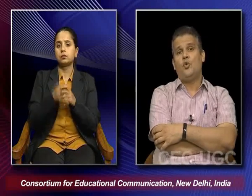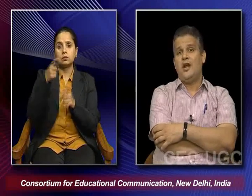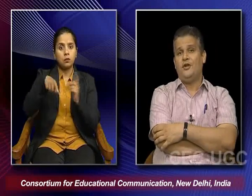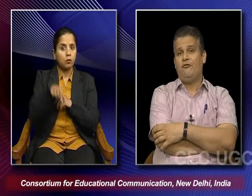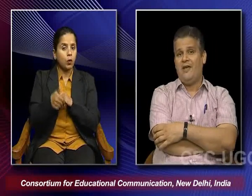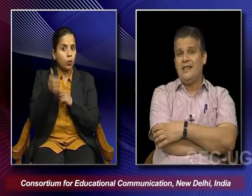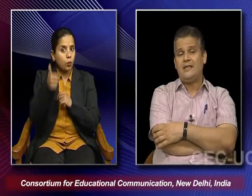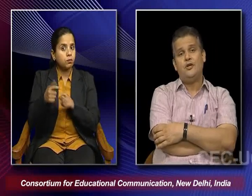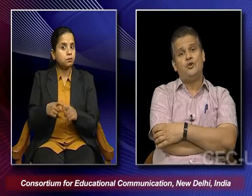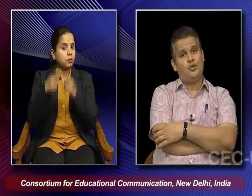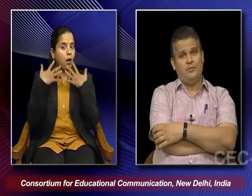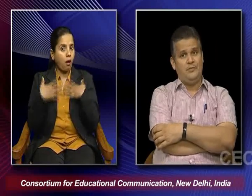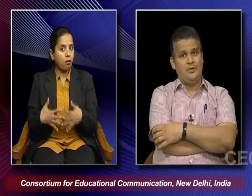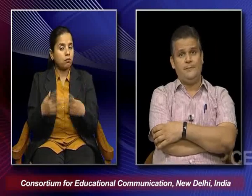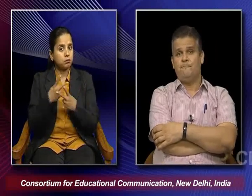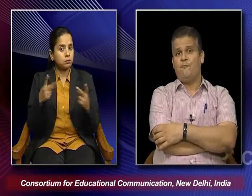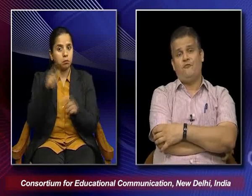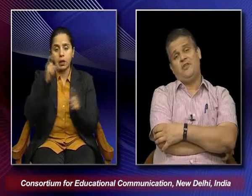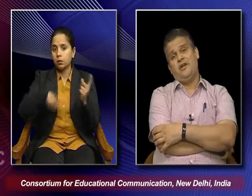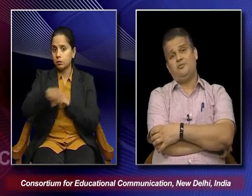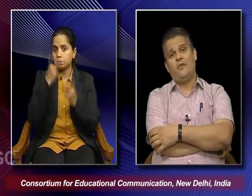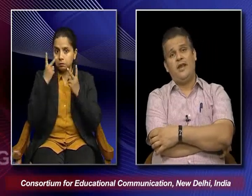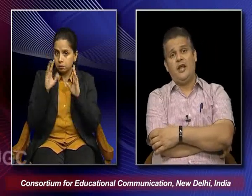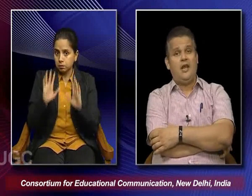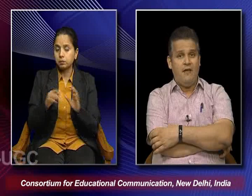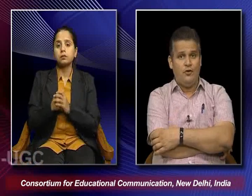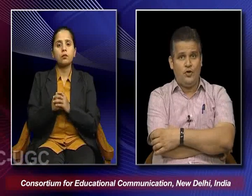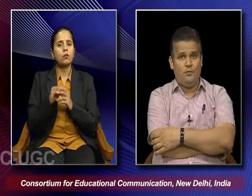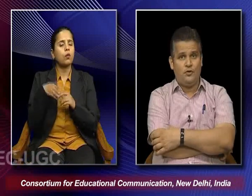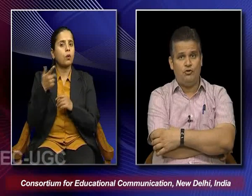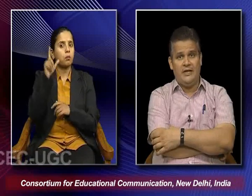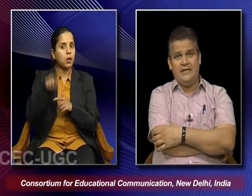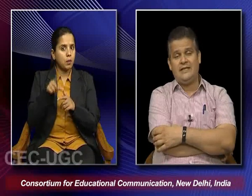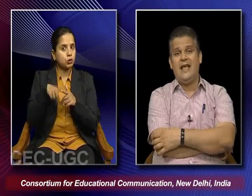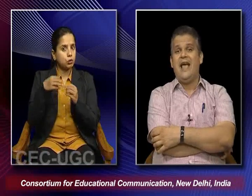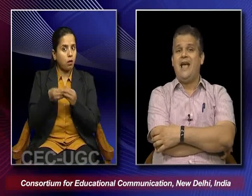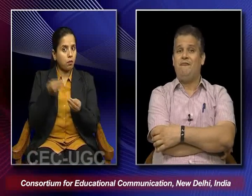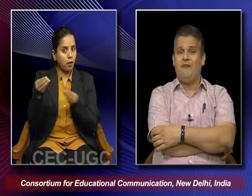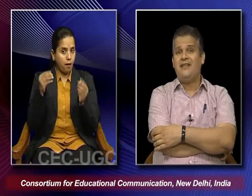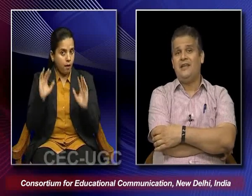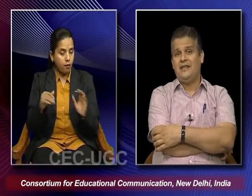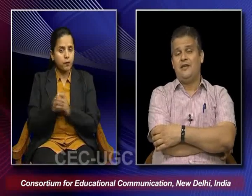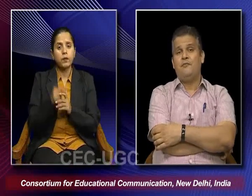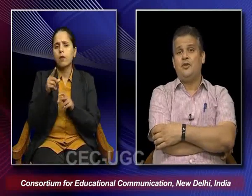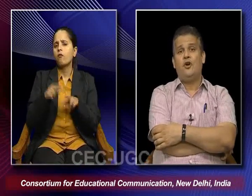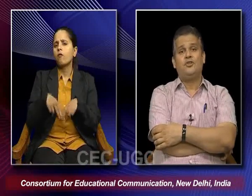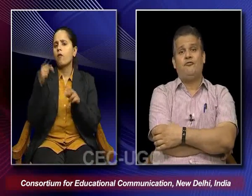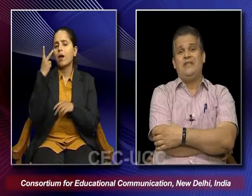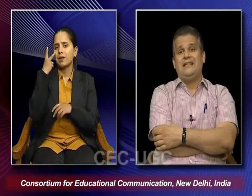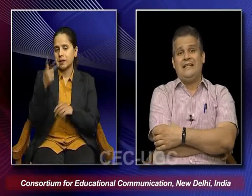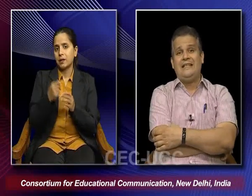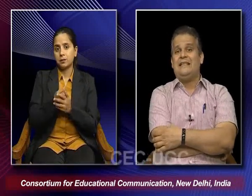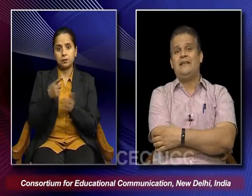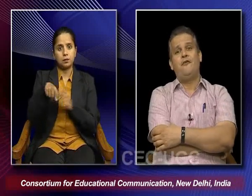good quality of health to the people, whether it is providing livelihood opportunities, and finally, because of